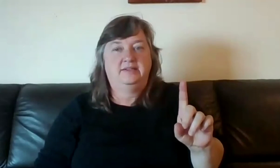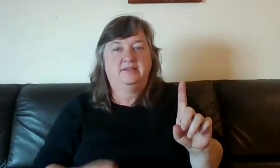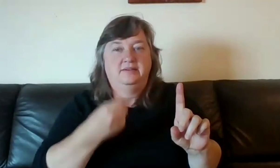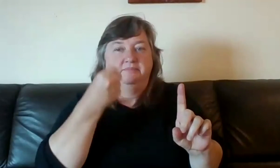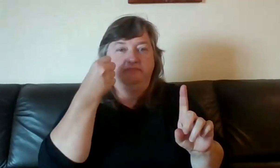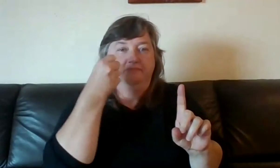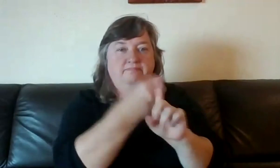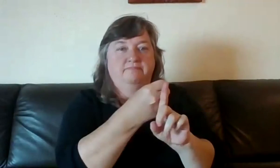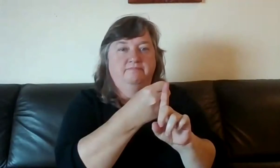Hit.